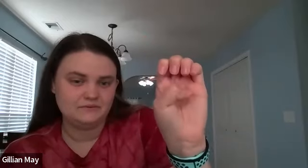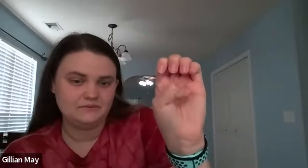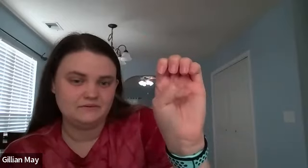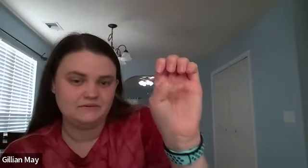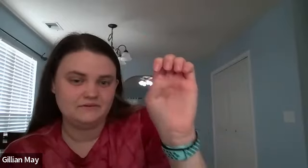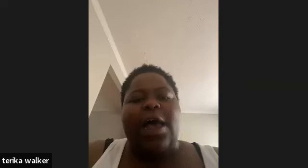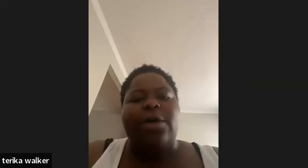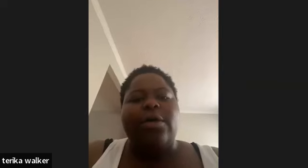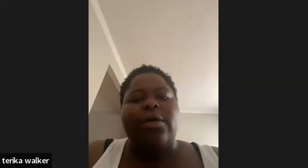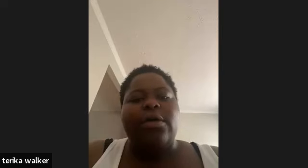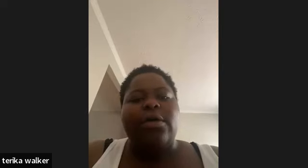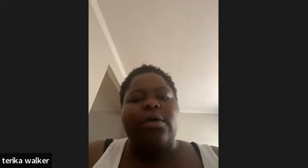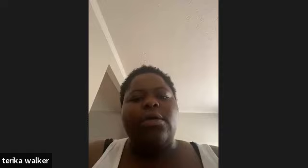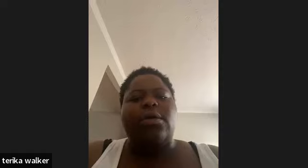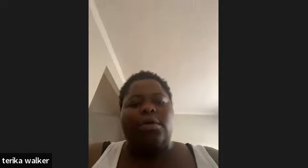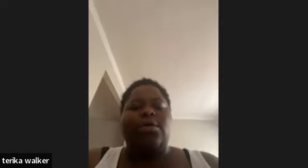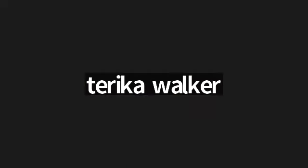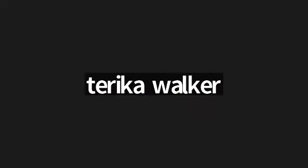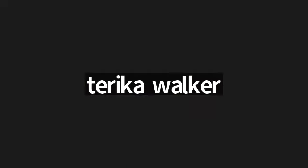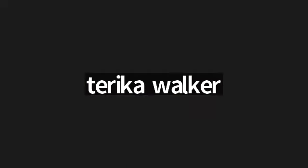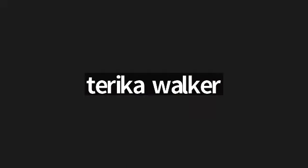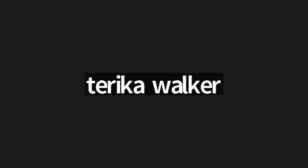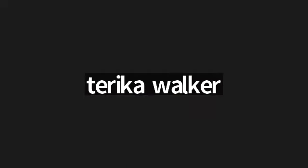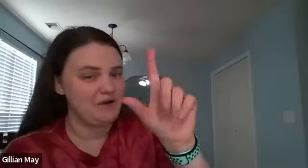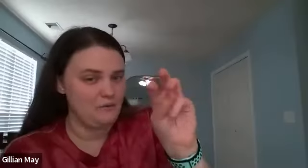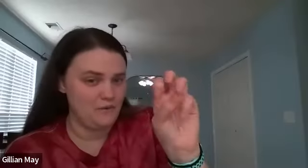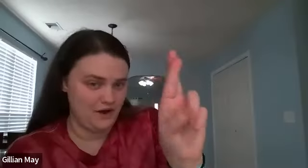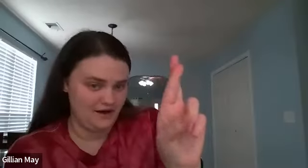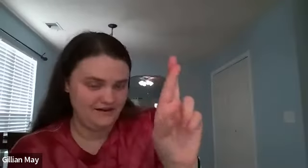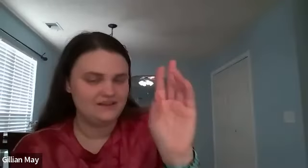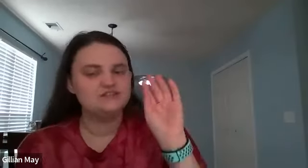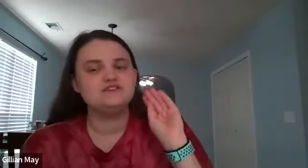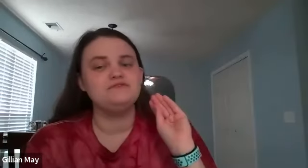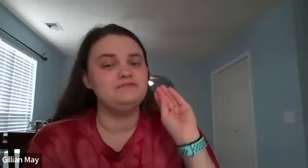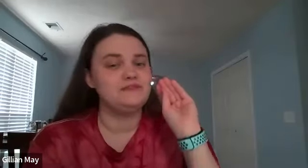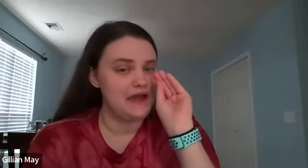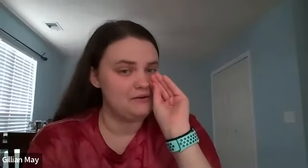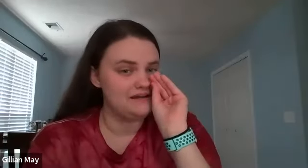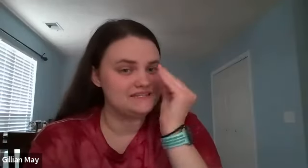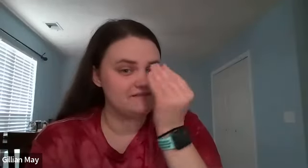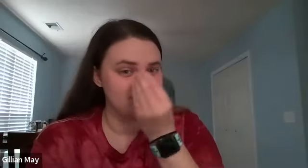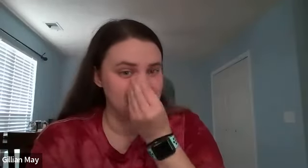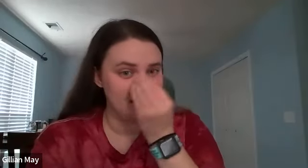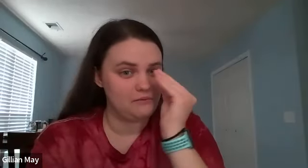The flower? It is. It is flower. Flower. So flower is flower.